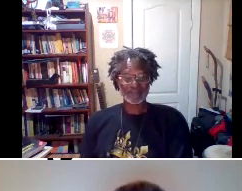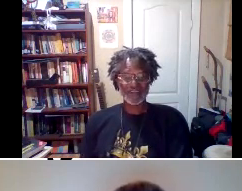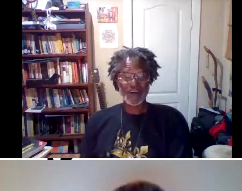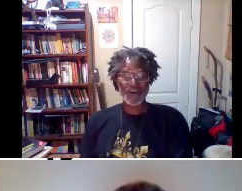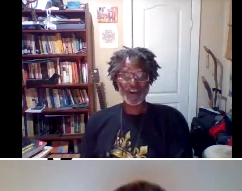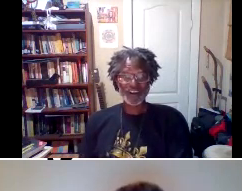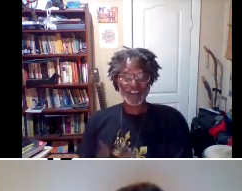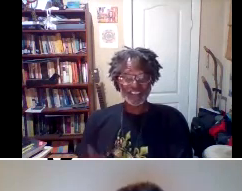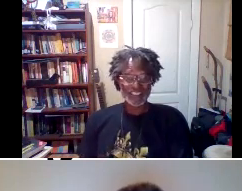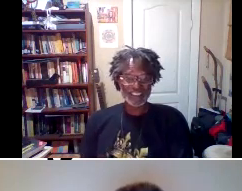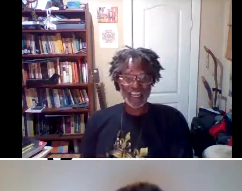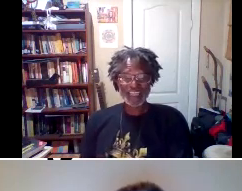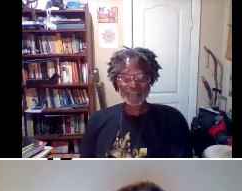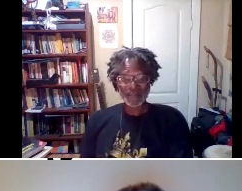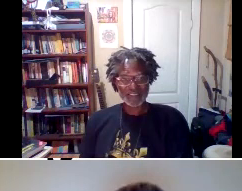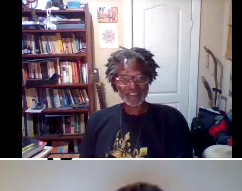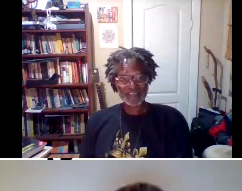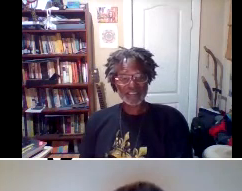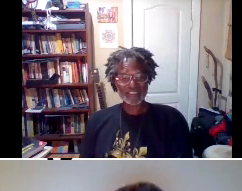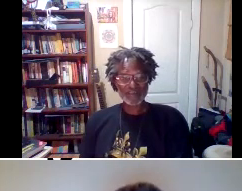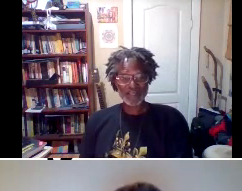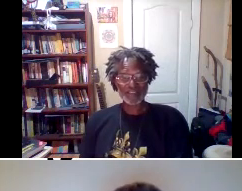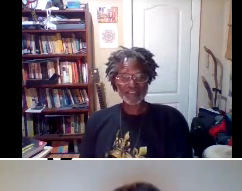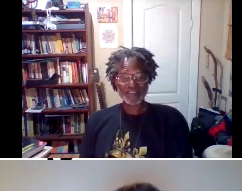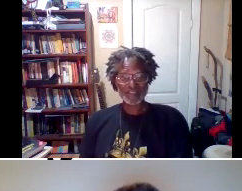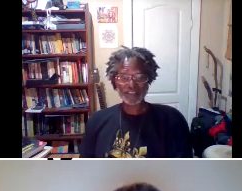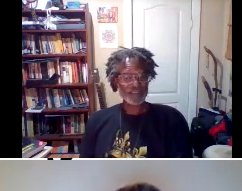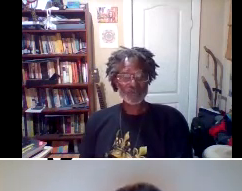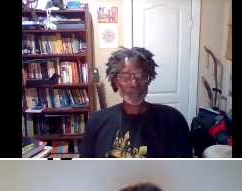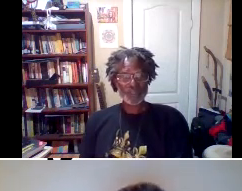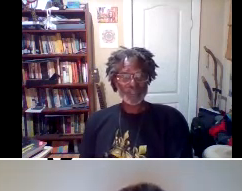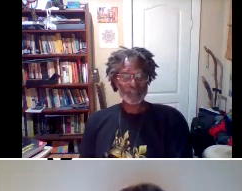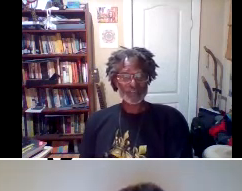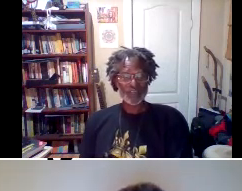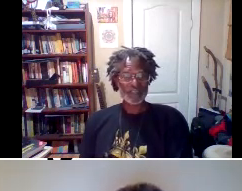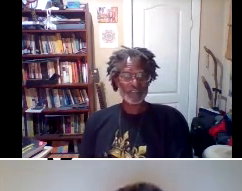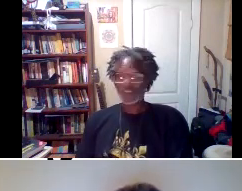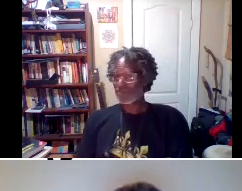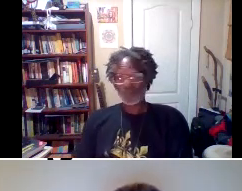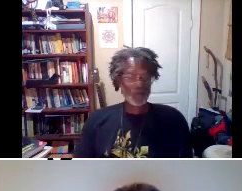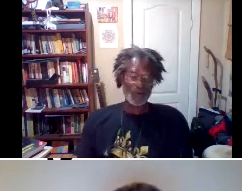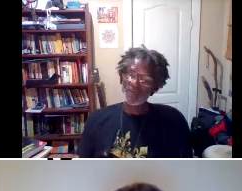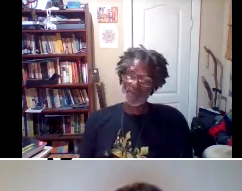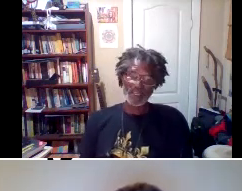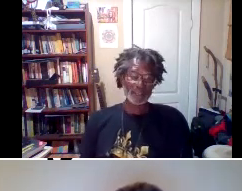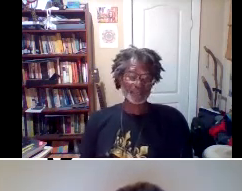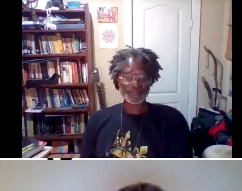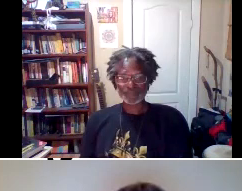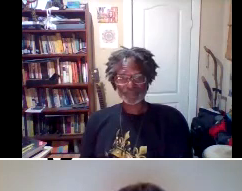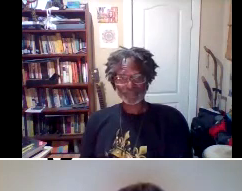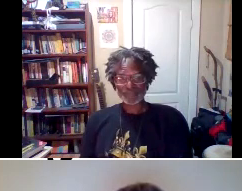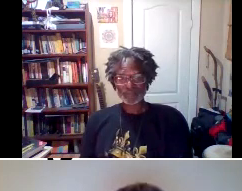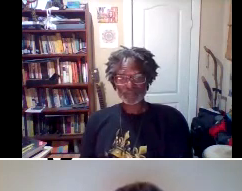creation or this knowledge base. This is great because you went on every end.